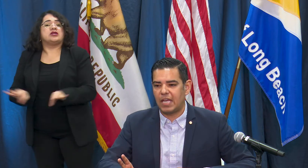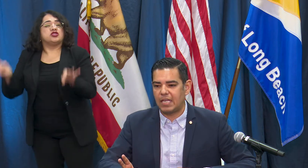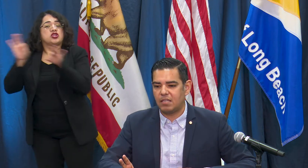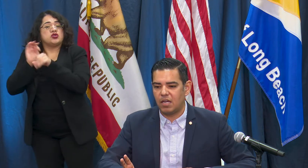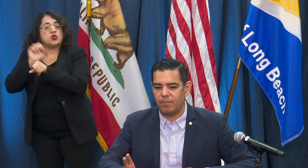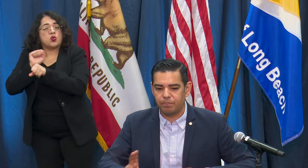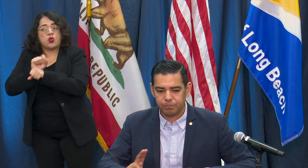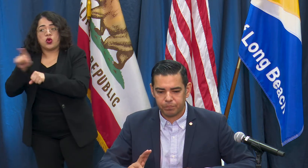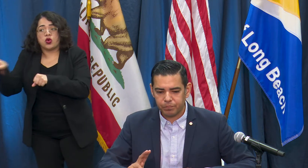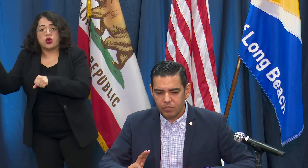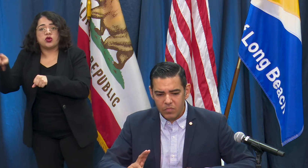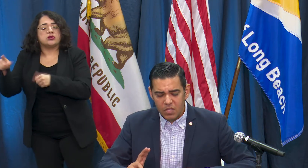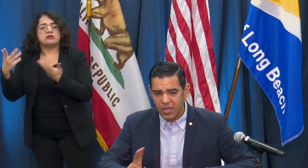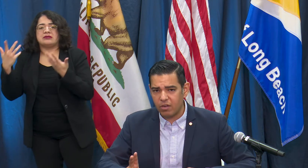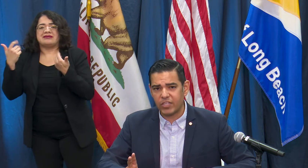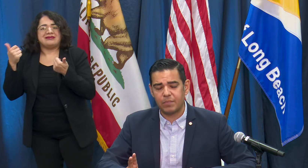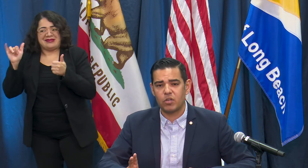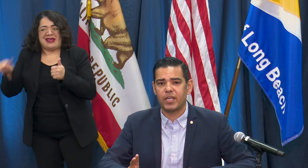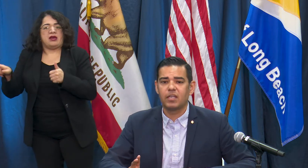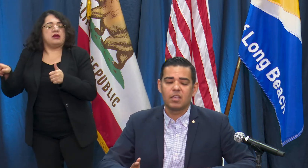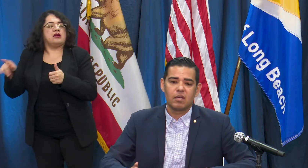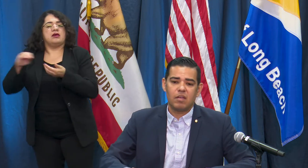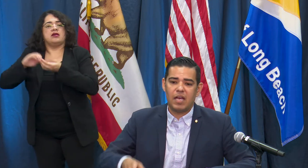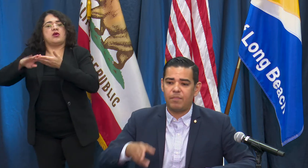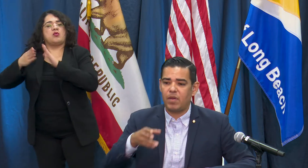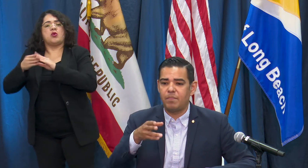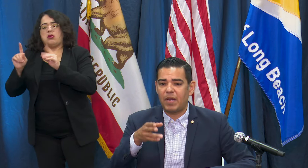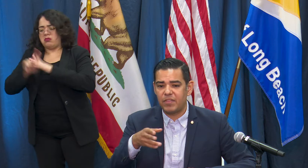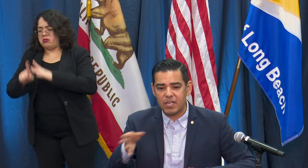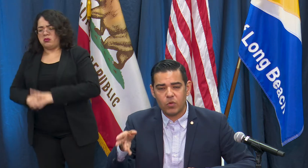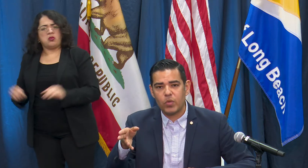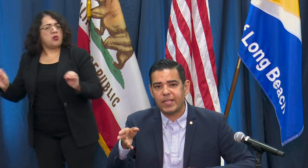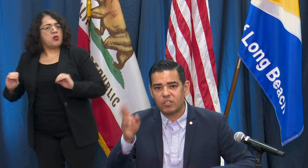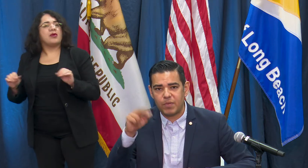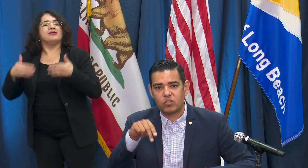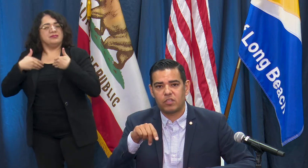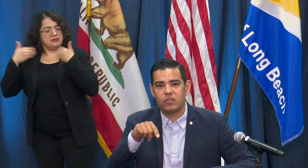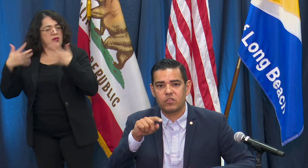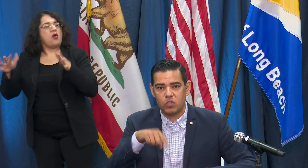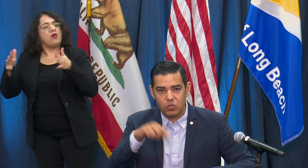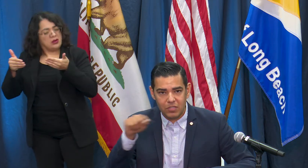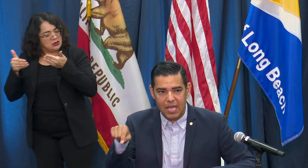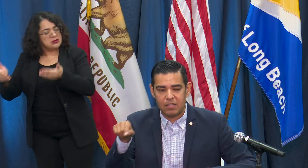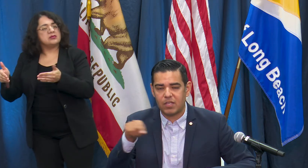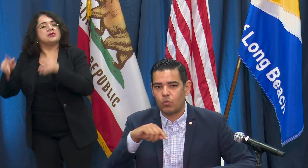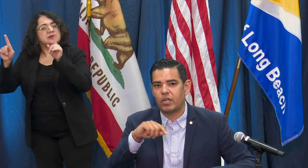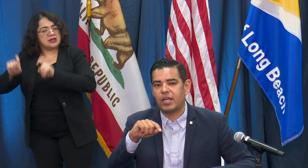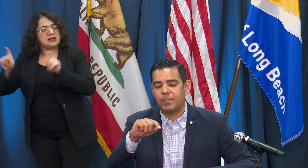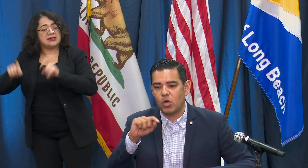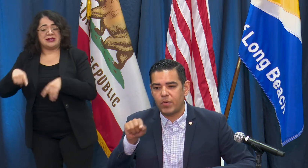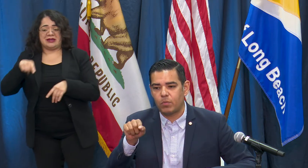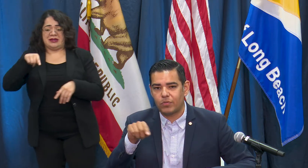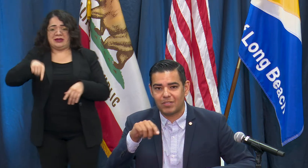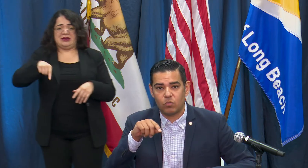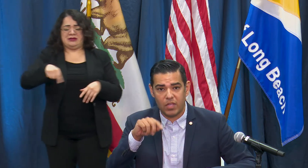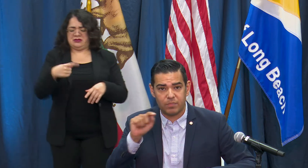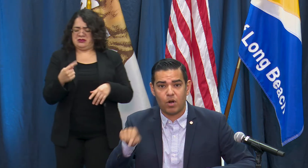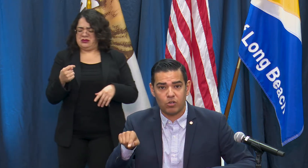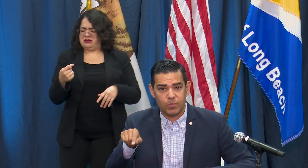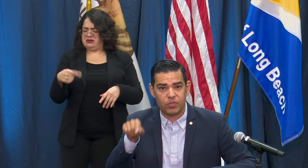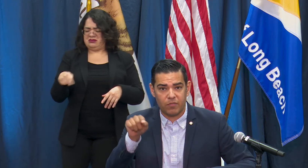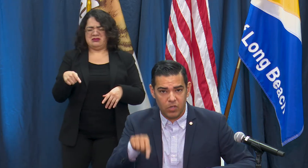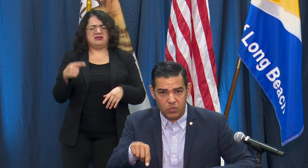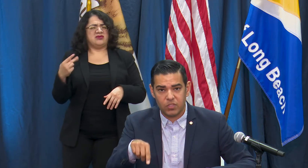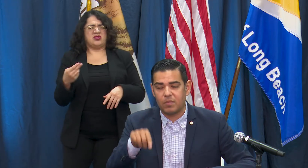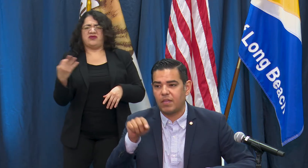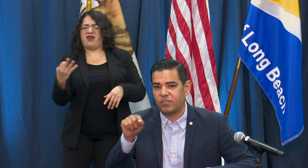workers and that are in the community. And by the end of the week, especially this new site that we're going to be opening with this as a